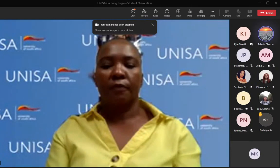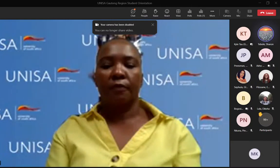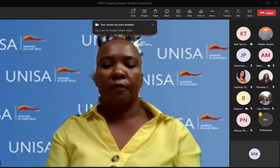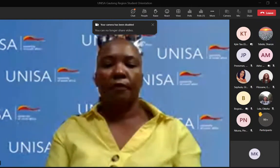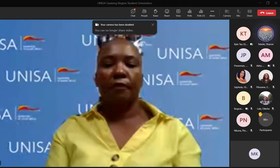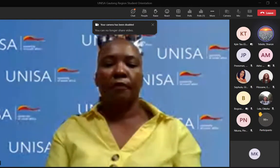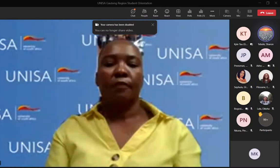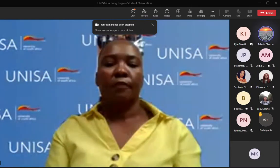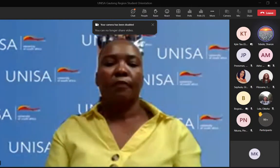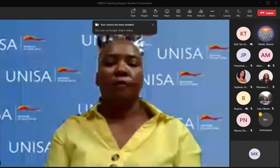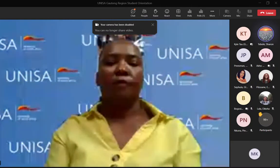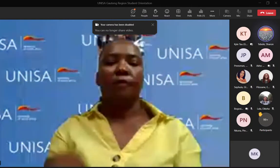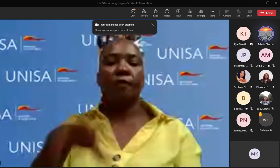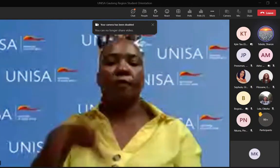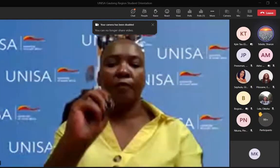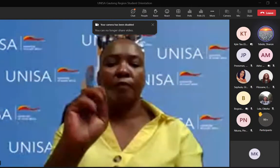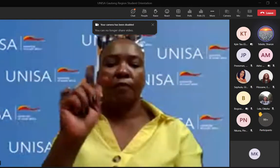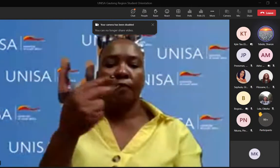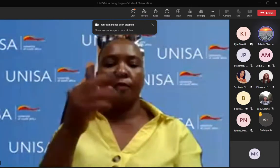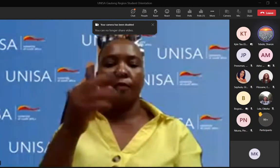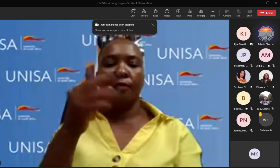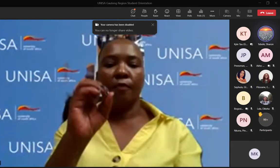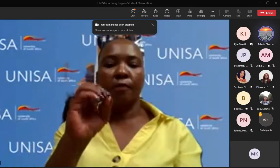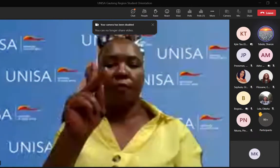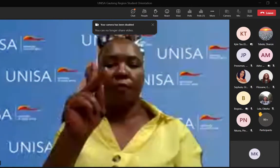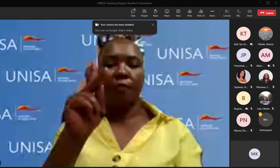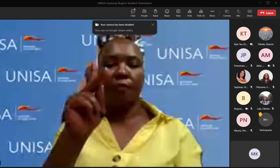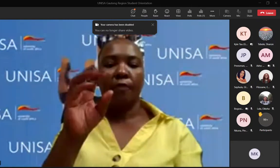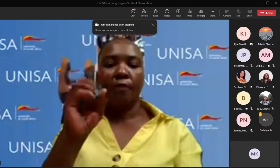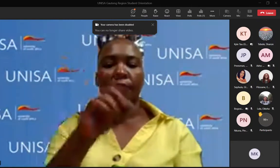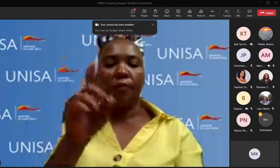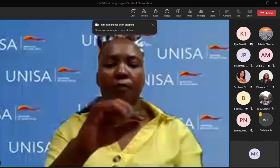um says please unmute and ask your question